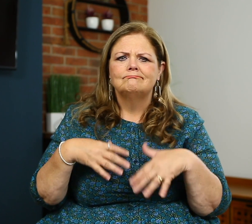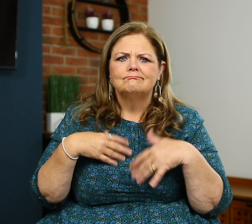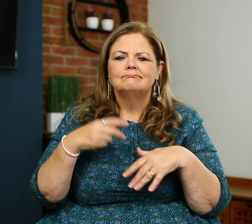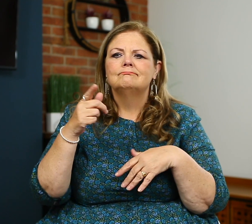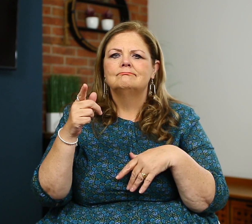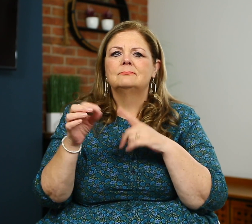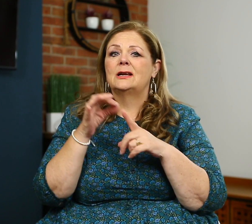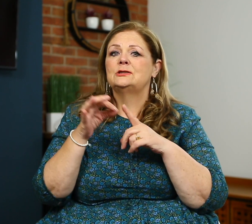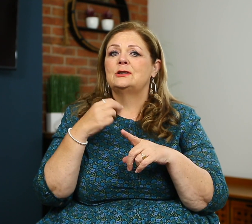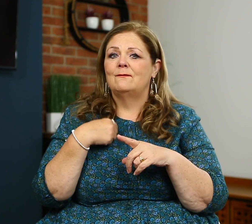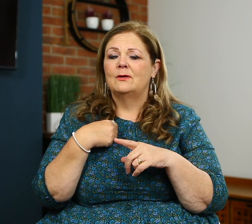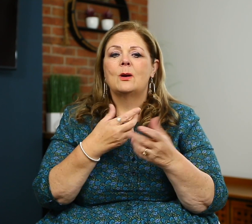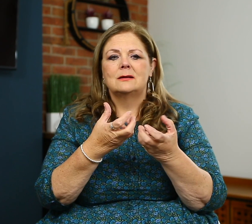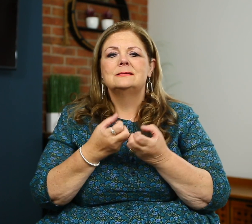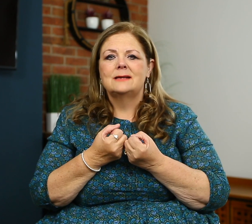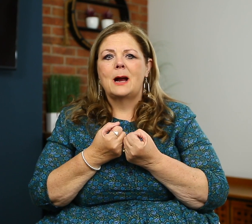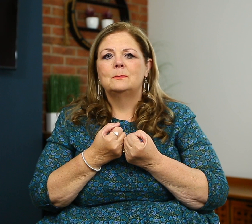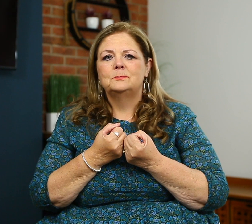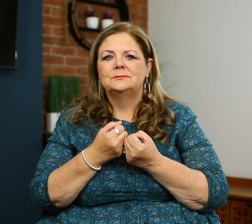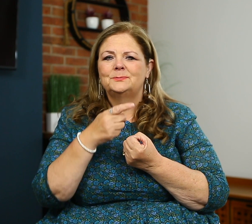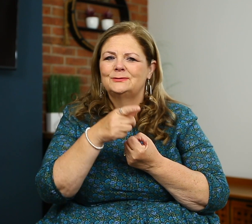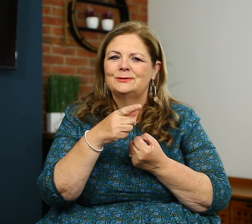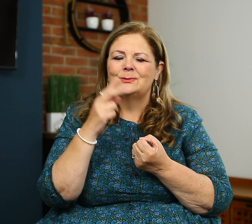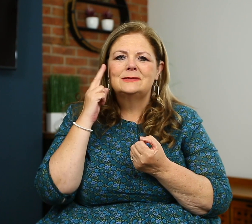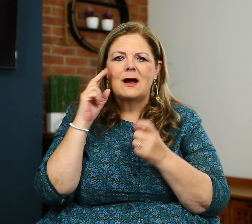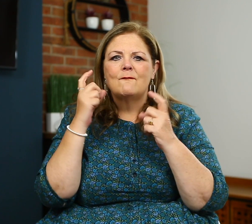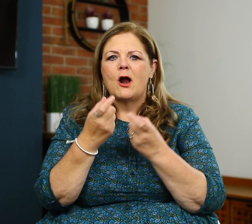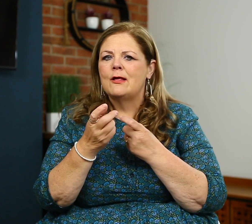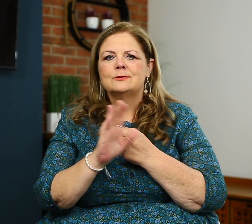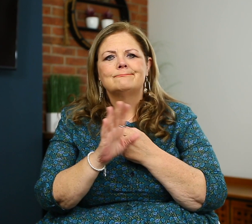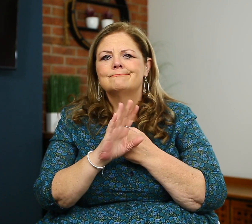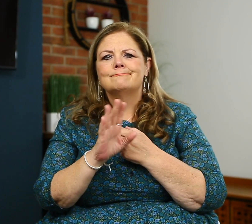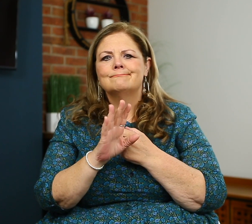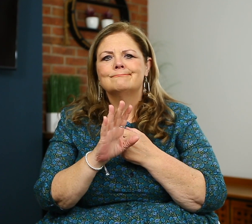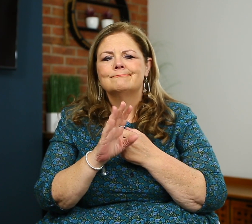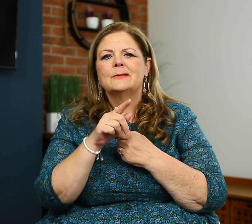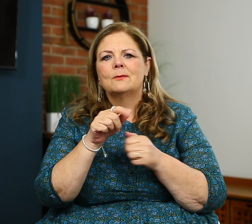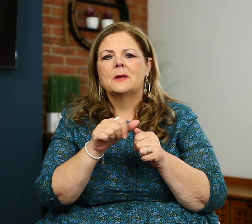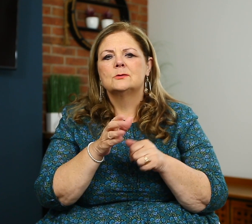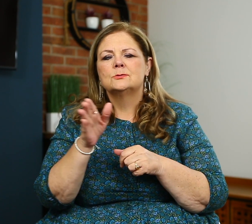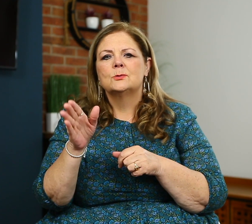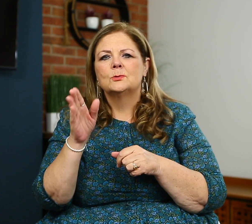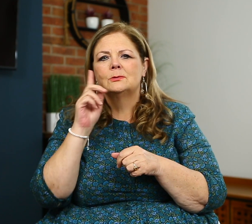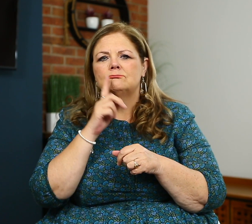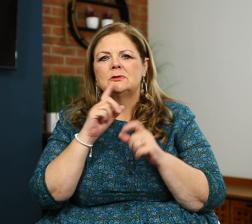an interview and got accepted. But they said not to go to the Deaf College but instead to go to the Hearing